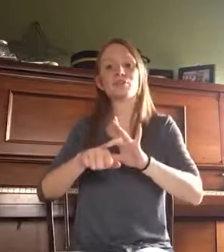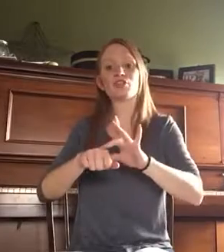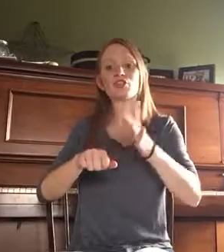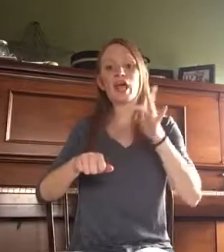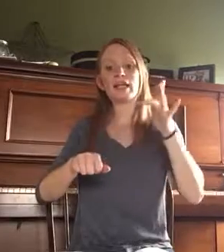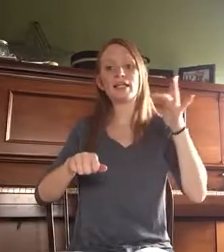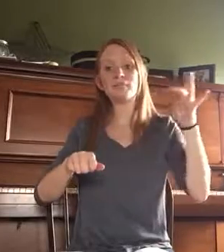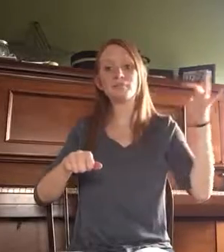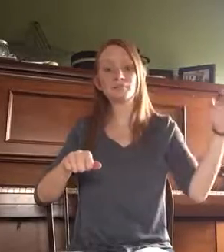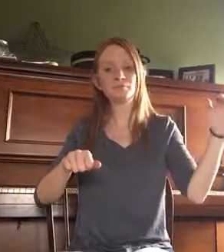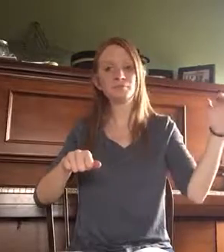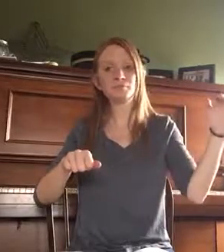for shiny.